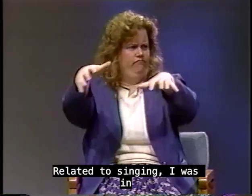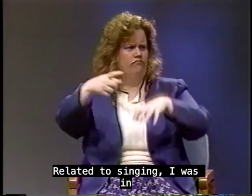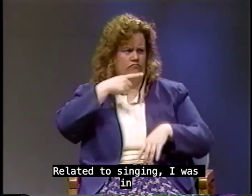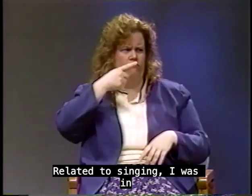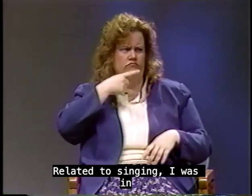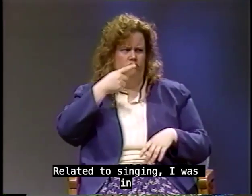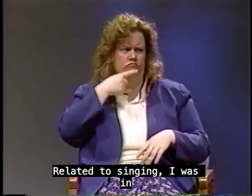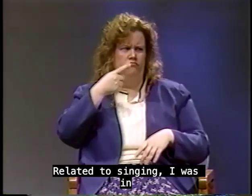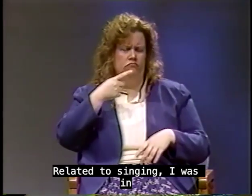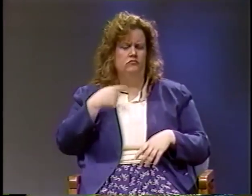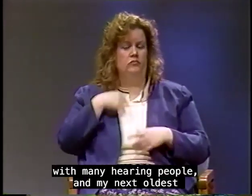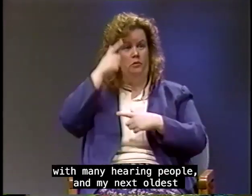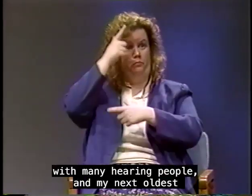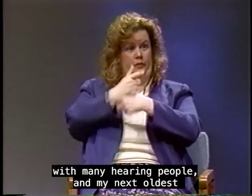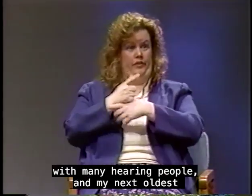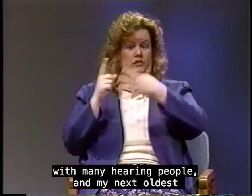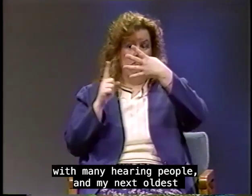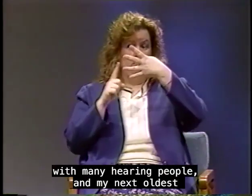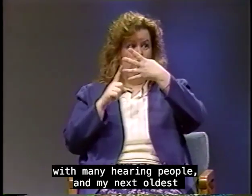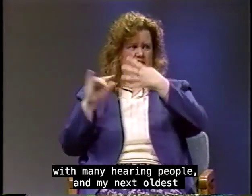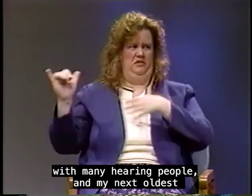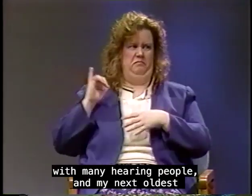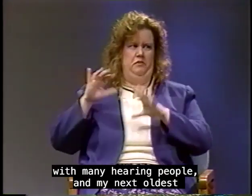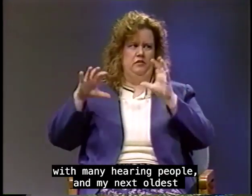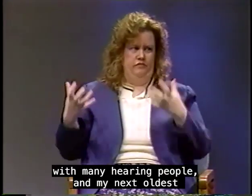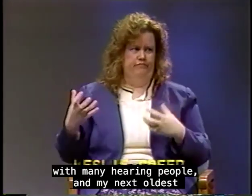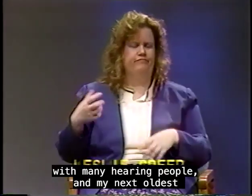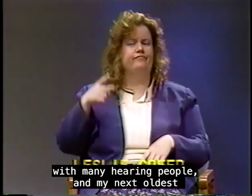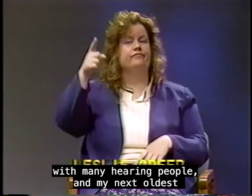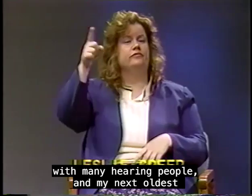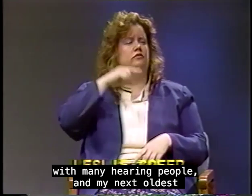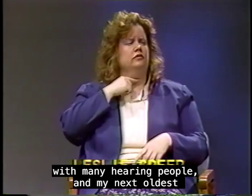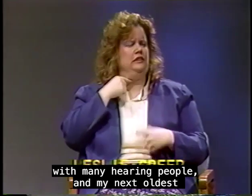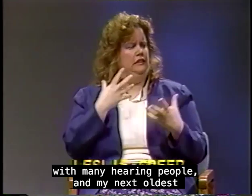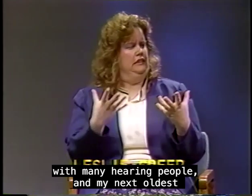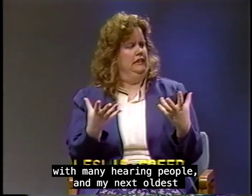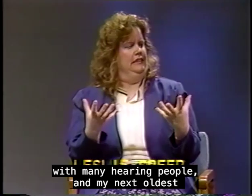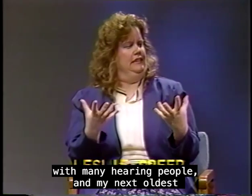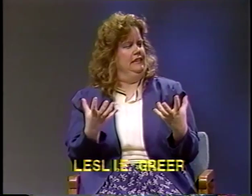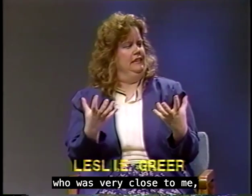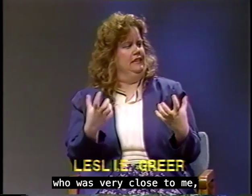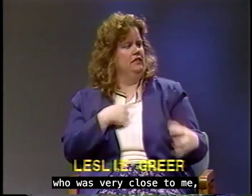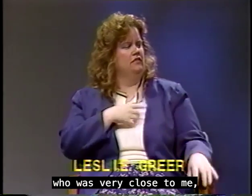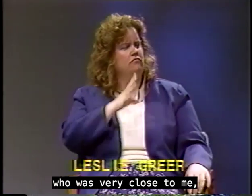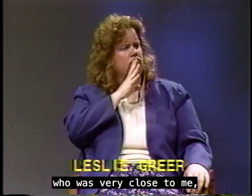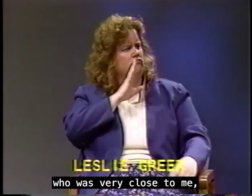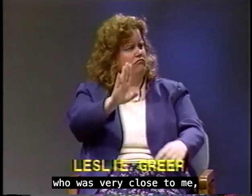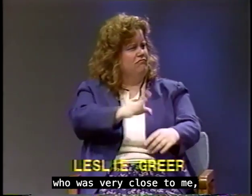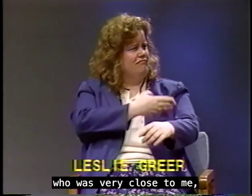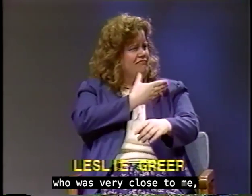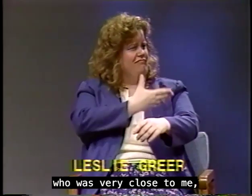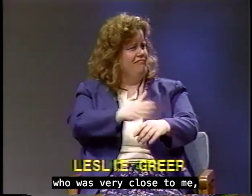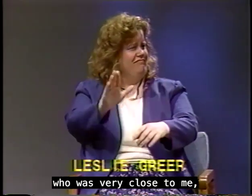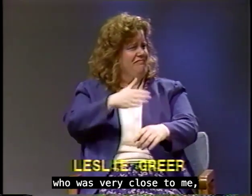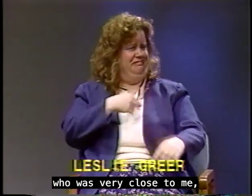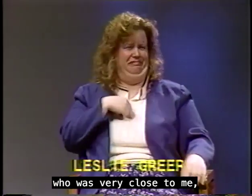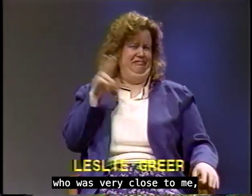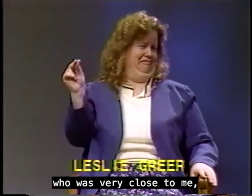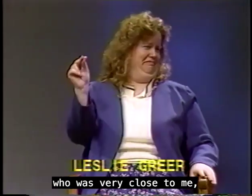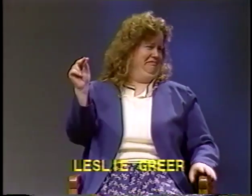in Virginia with many hearing people, and my next oldest brother, who was very close to me,